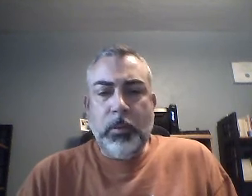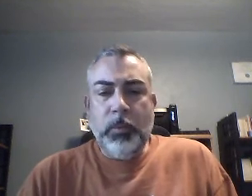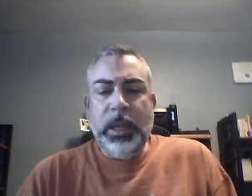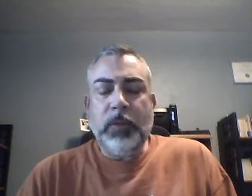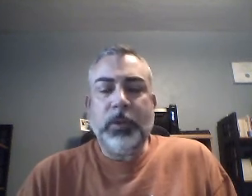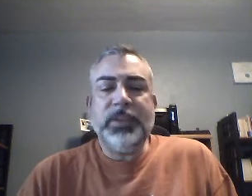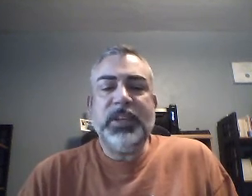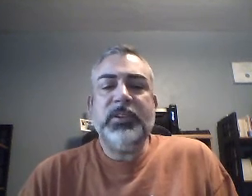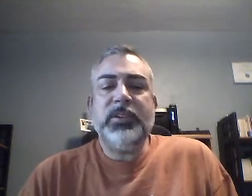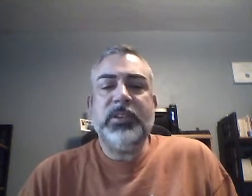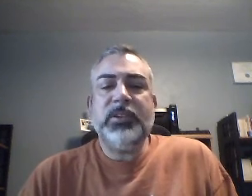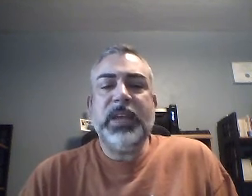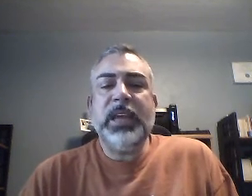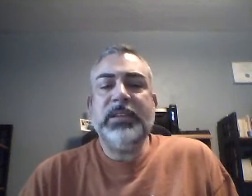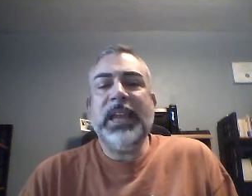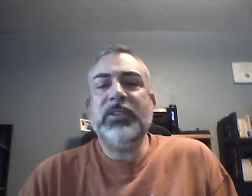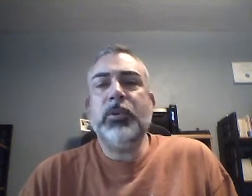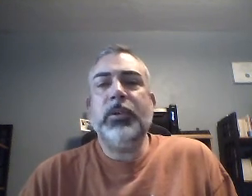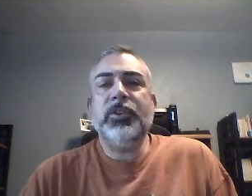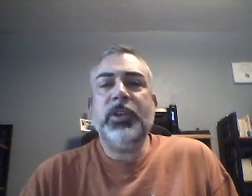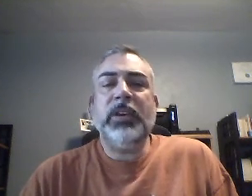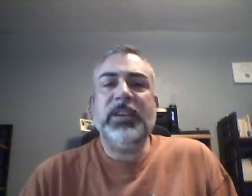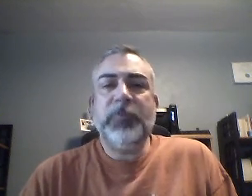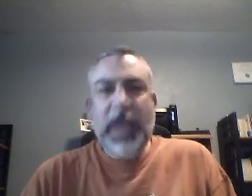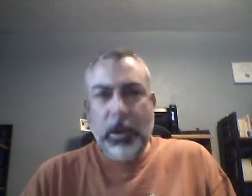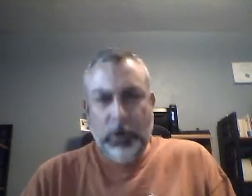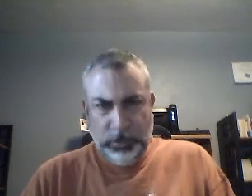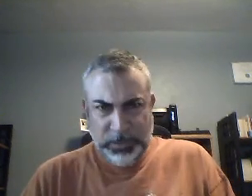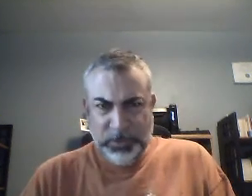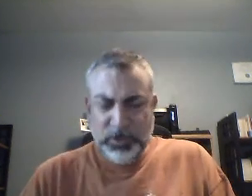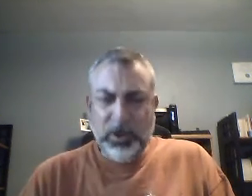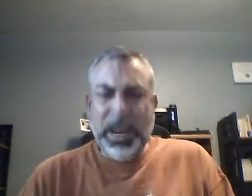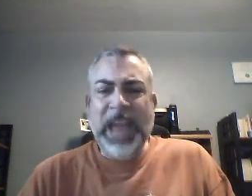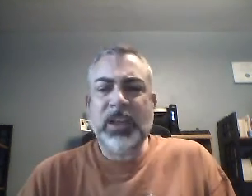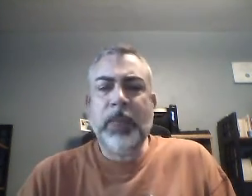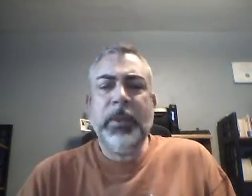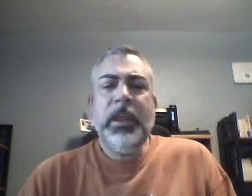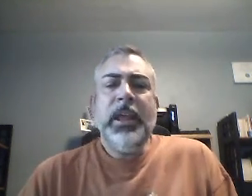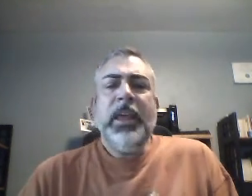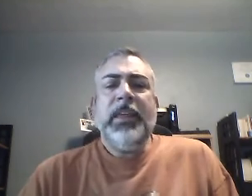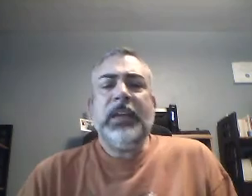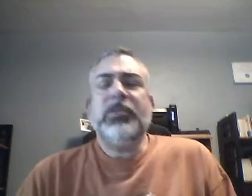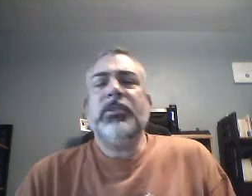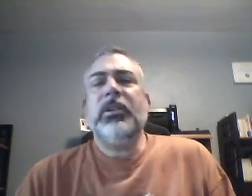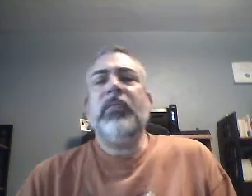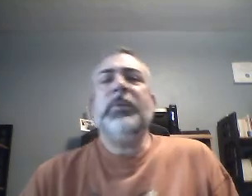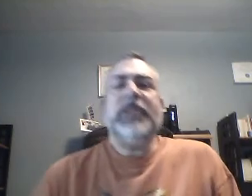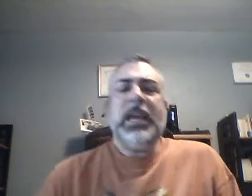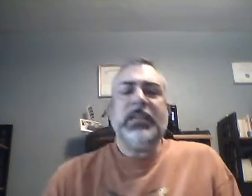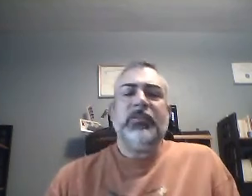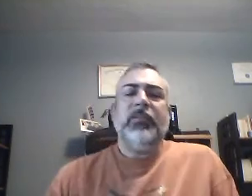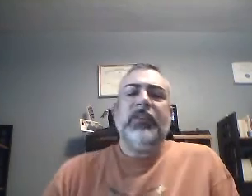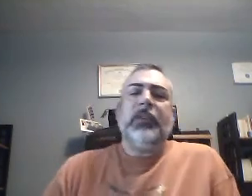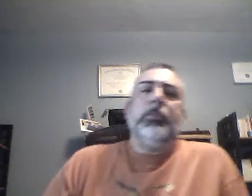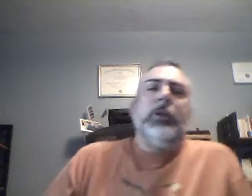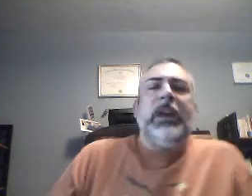We had organizations such as the AIDS Coalition Unleashed Power, it was called ACT UP, that took the government to task for failure to